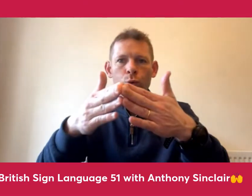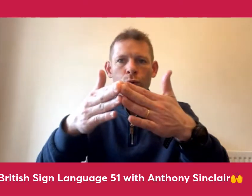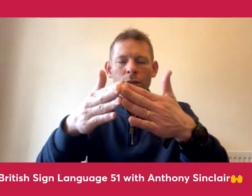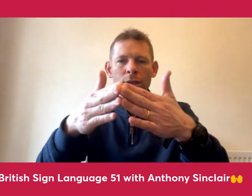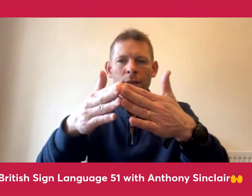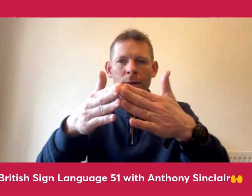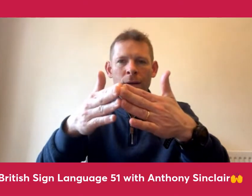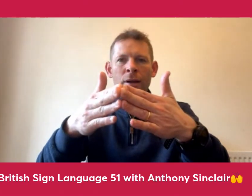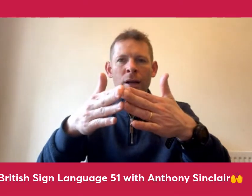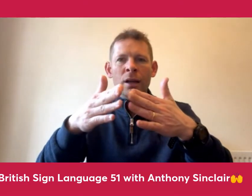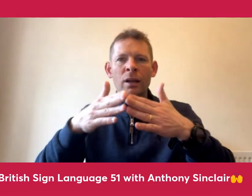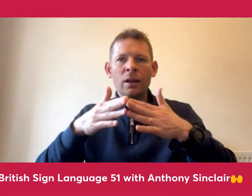And that's the sign for cruise.